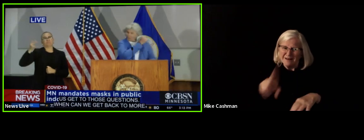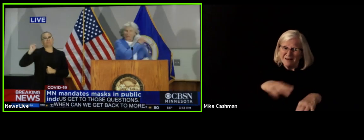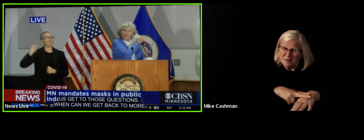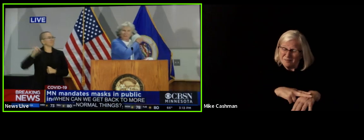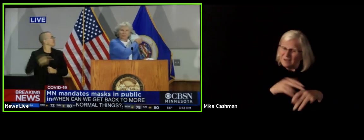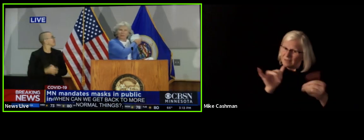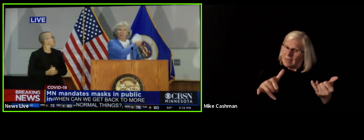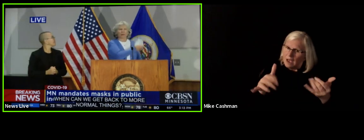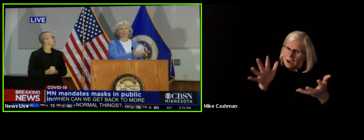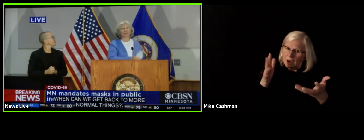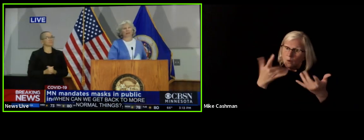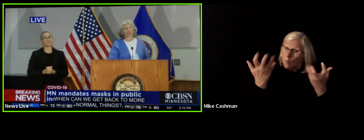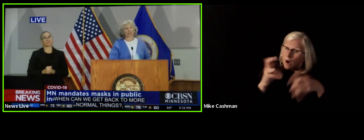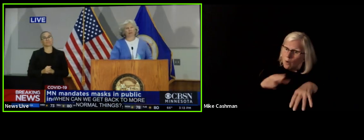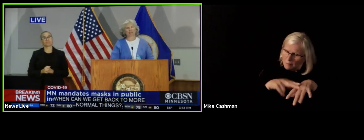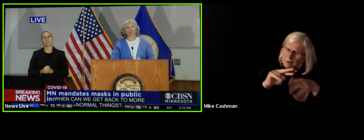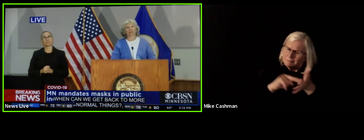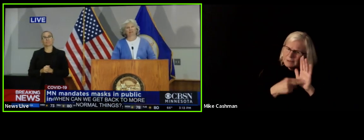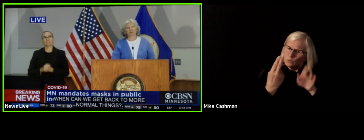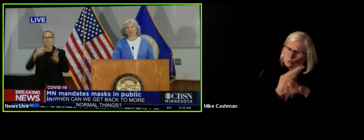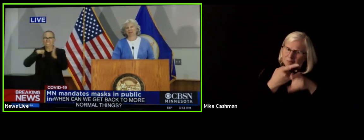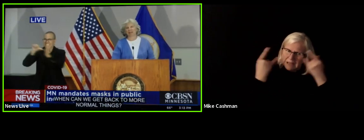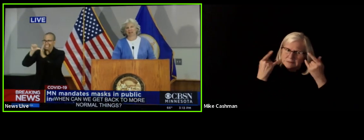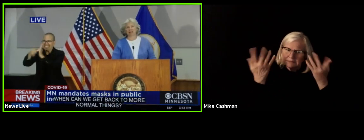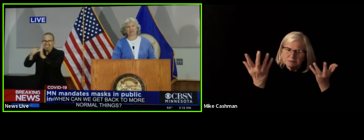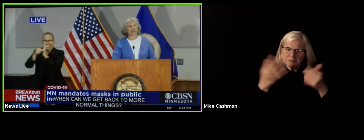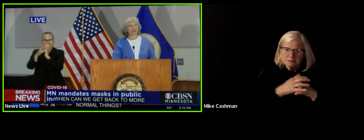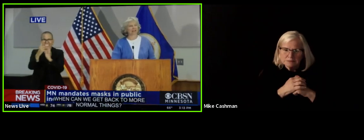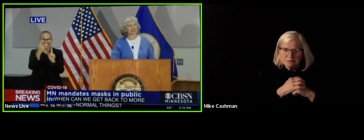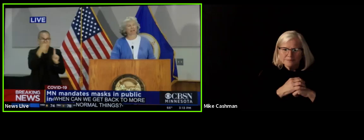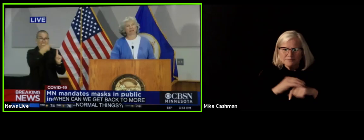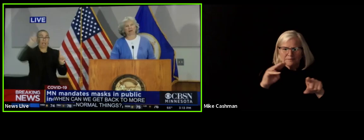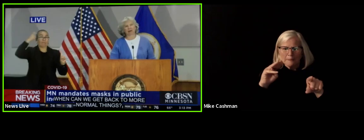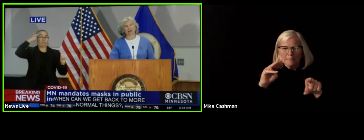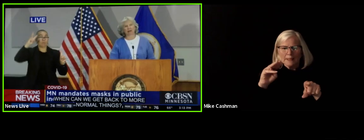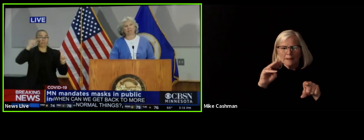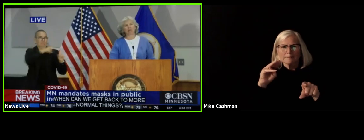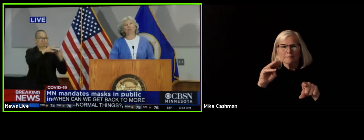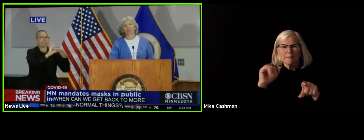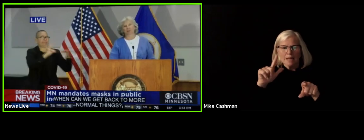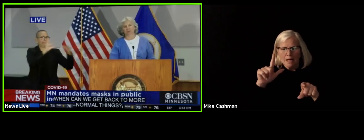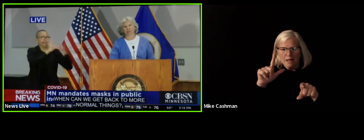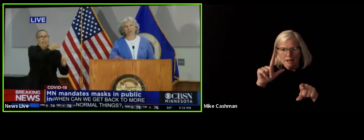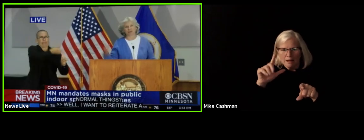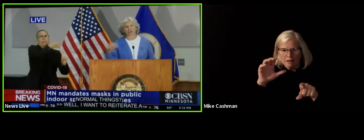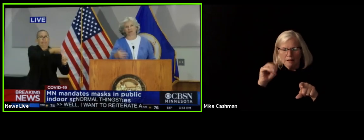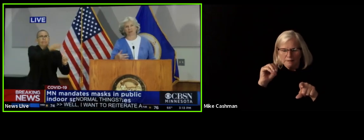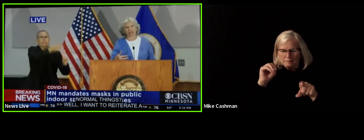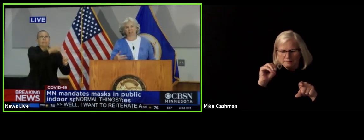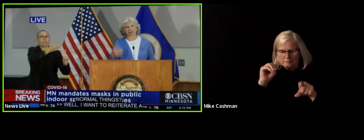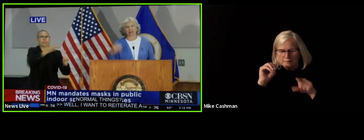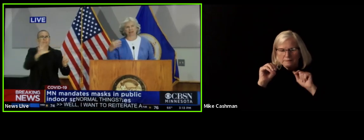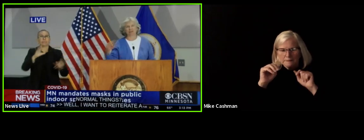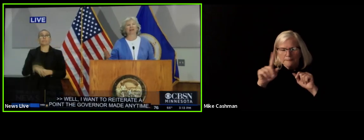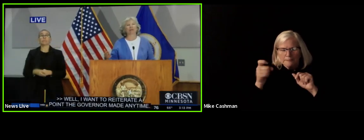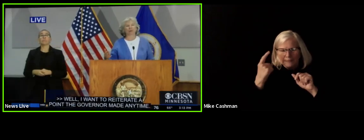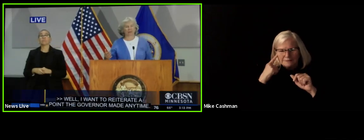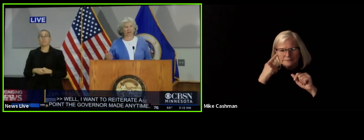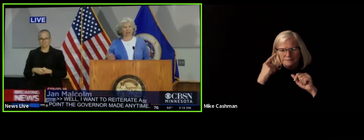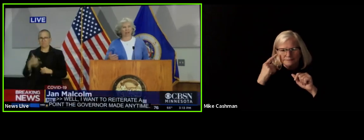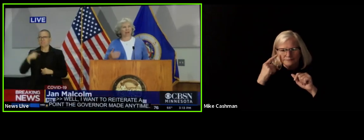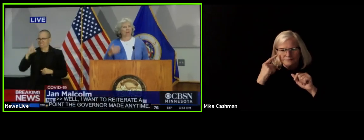Well, I would just want to reiterate a point that the governor has made many a time, and that is that there are multiple measures that we look at. It's just any